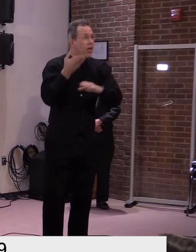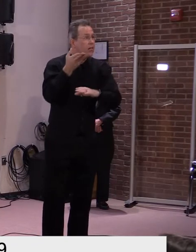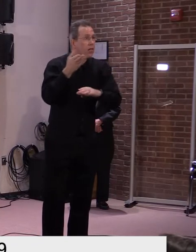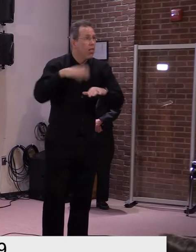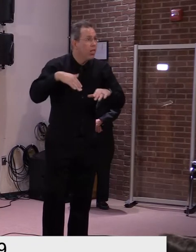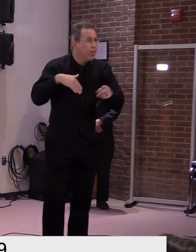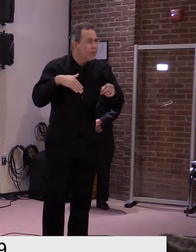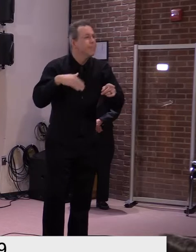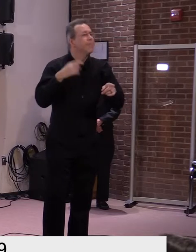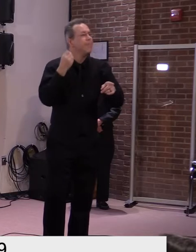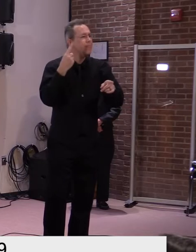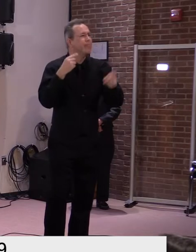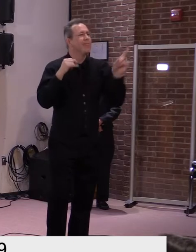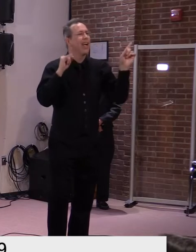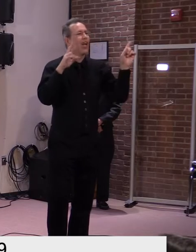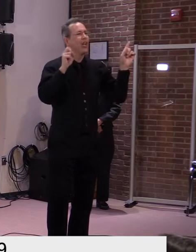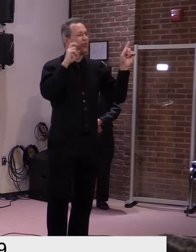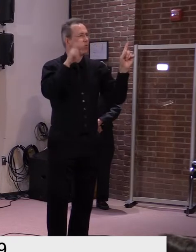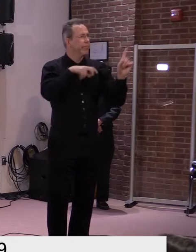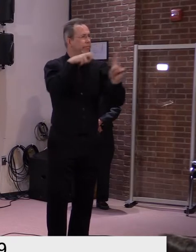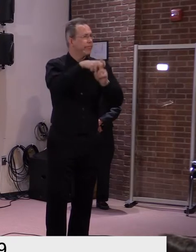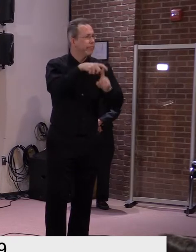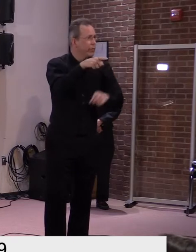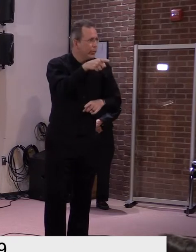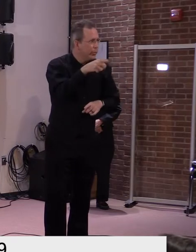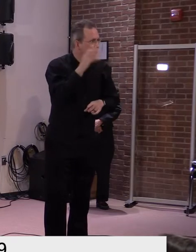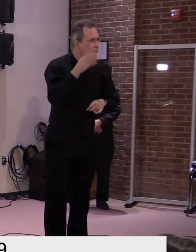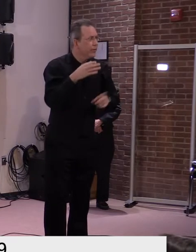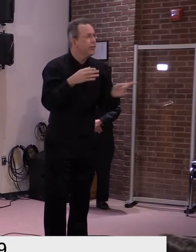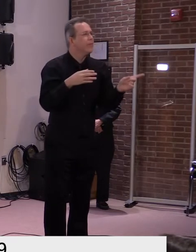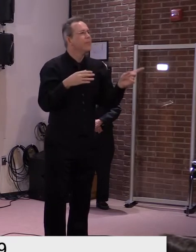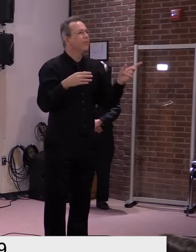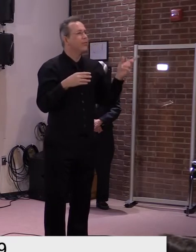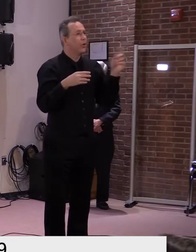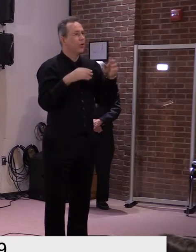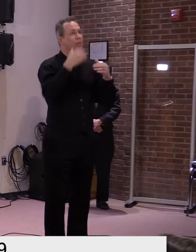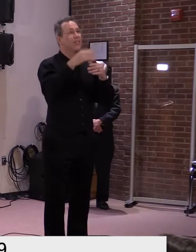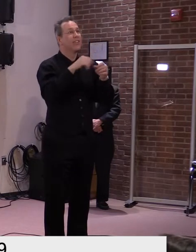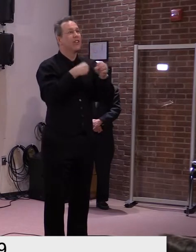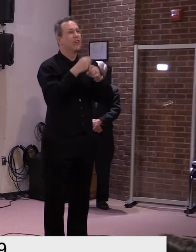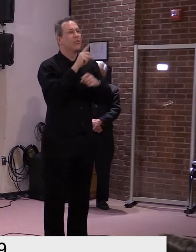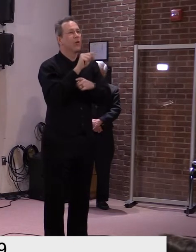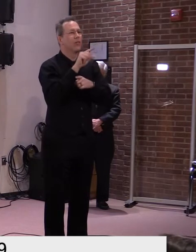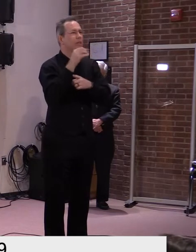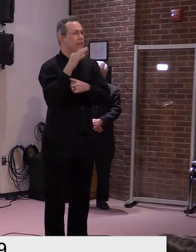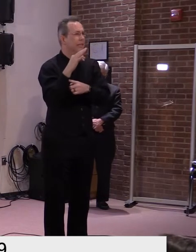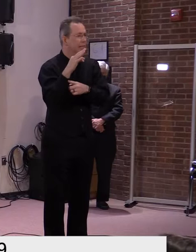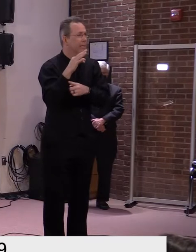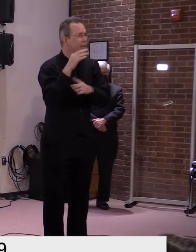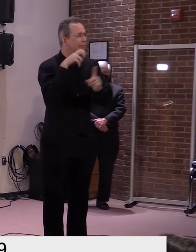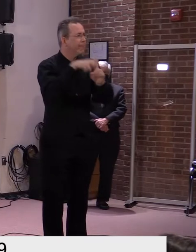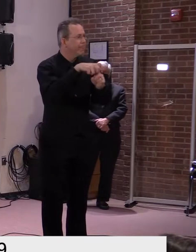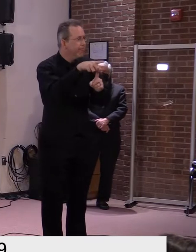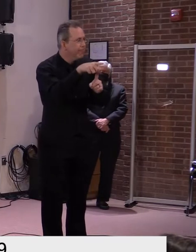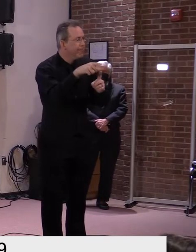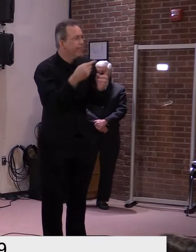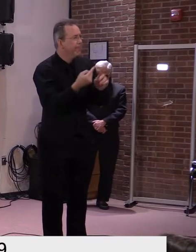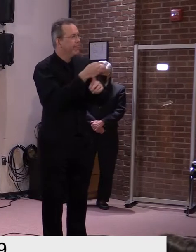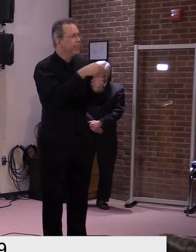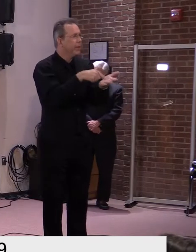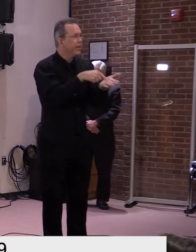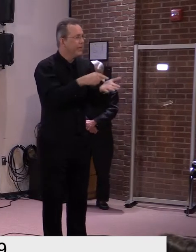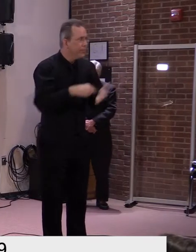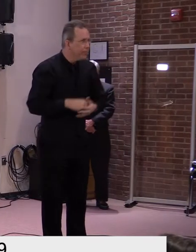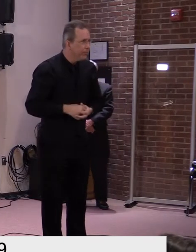has already used your 2019 return to determine payments. When will this happen?